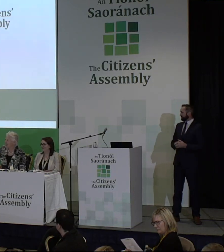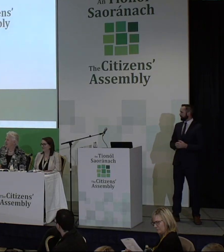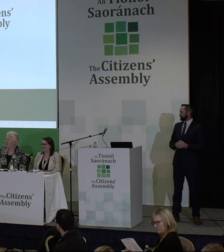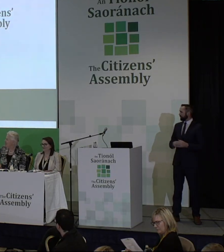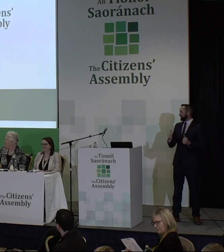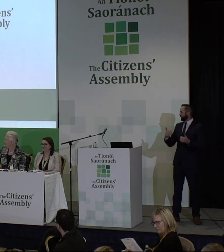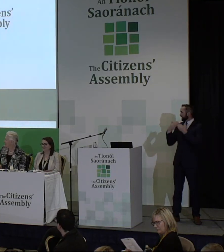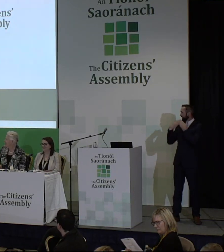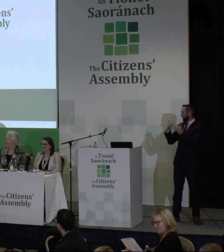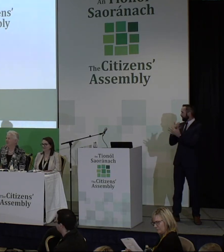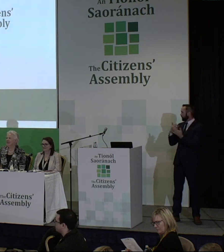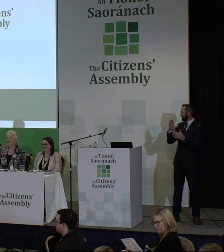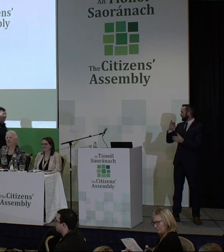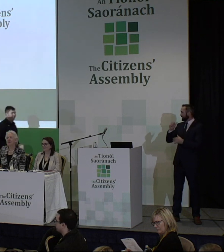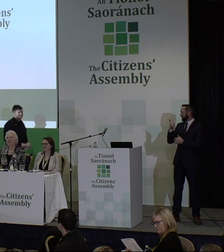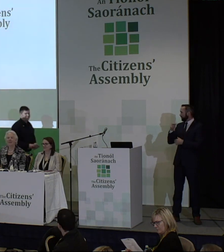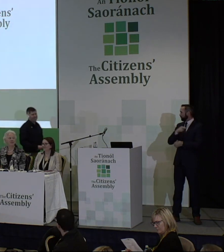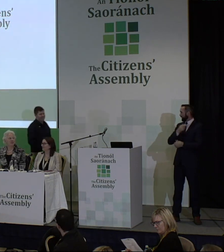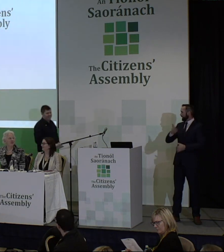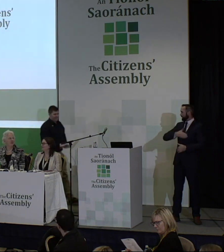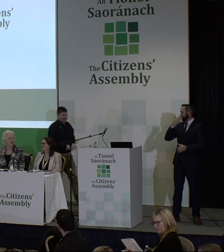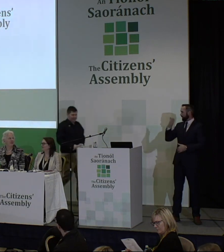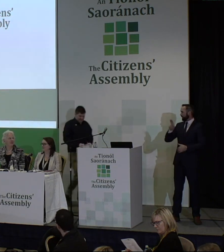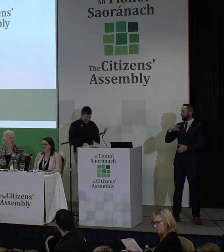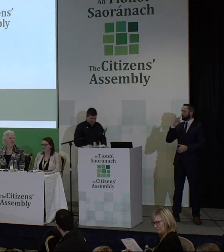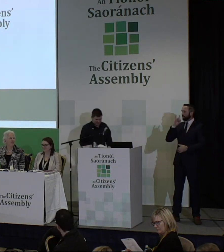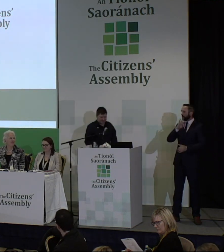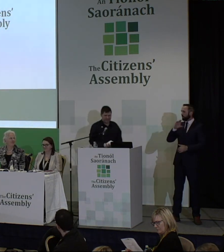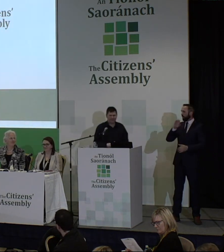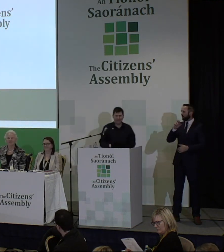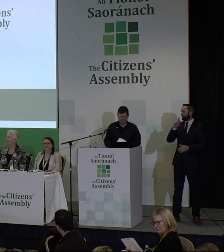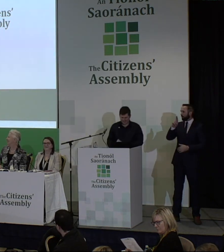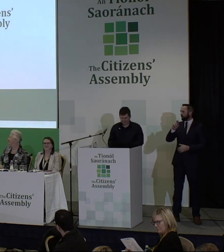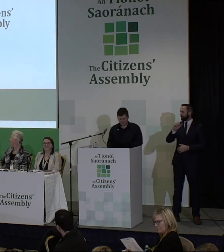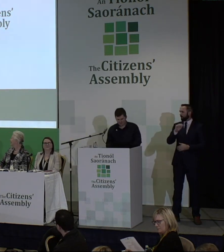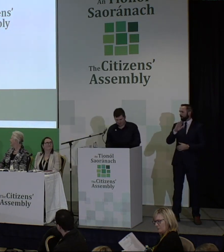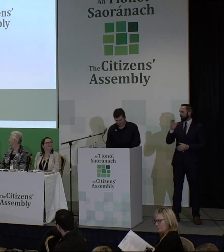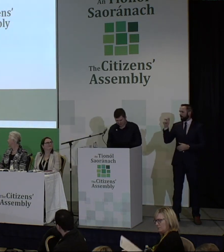Thank you very much, Lisa. That was very inspiring. Next, we are going to hear from Oliver.